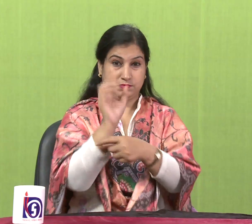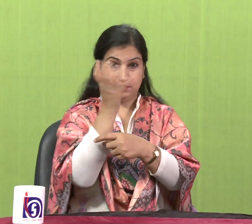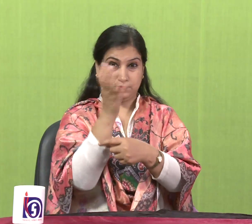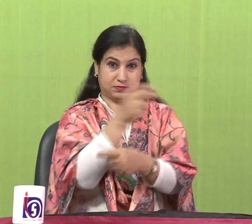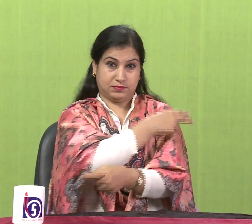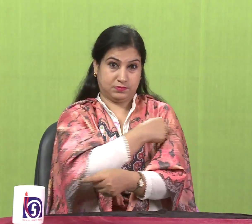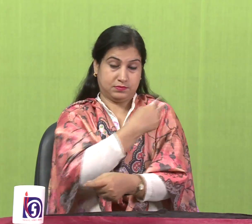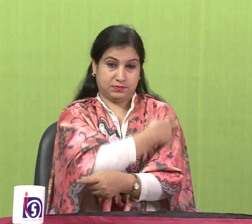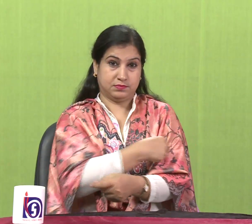ambulance.